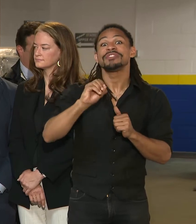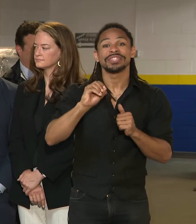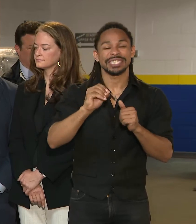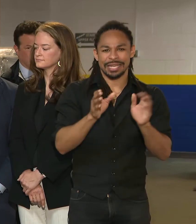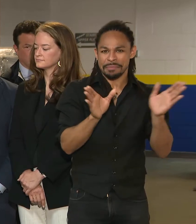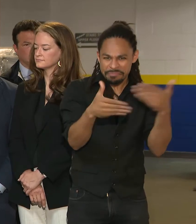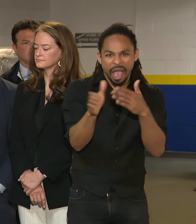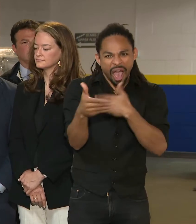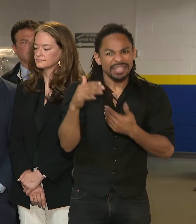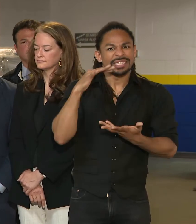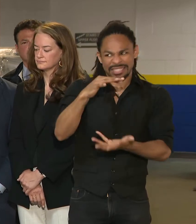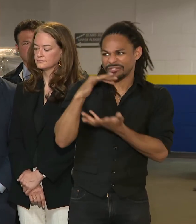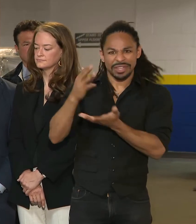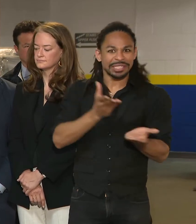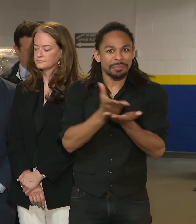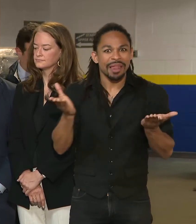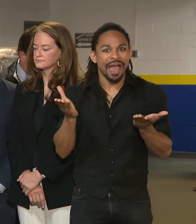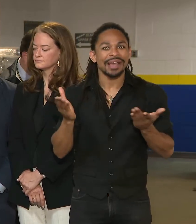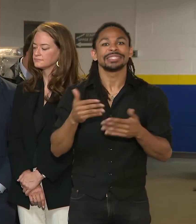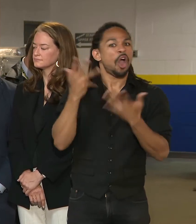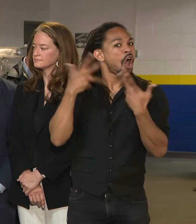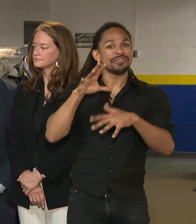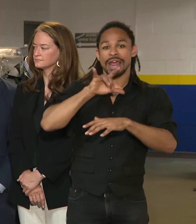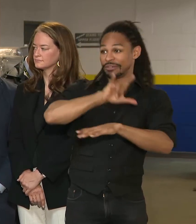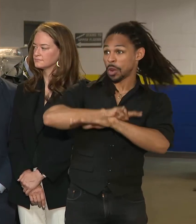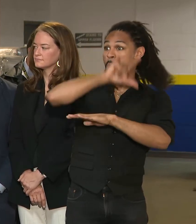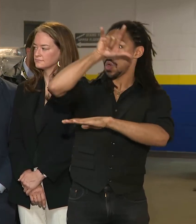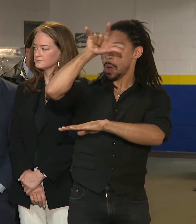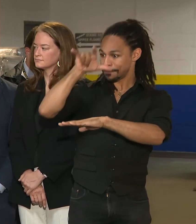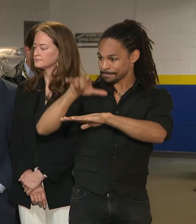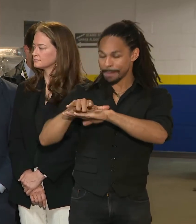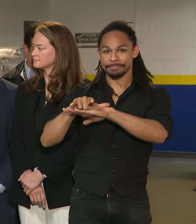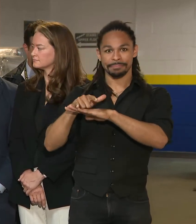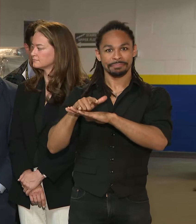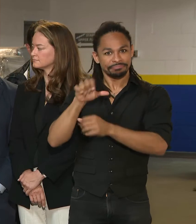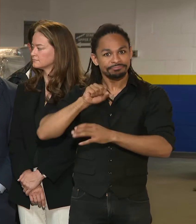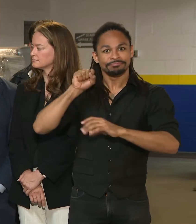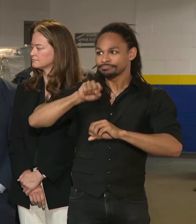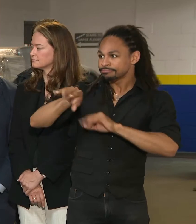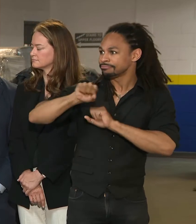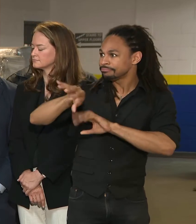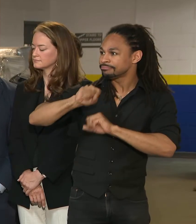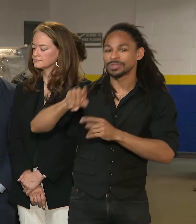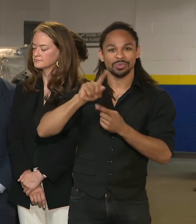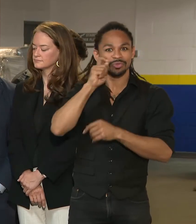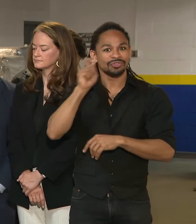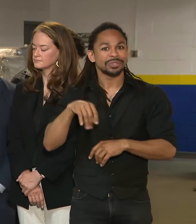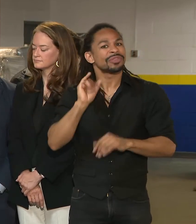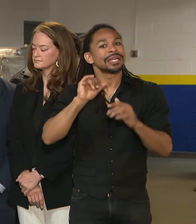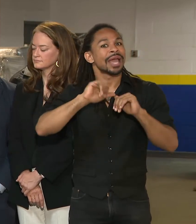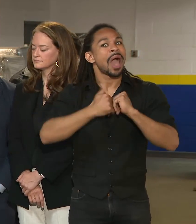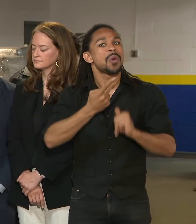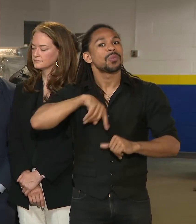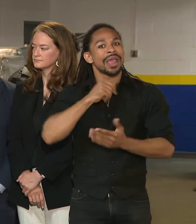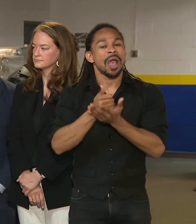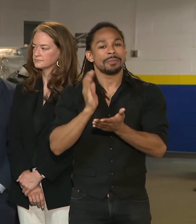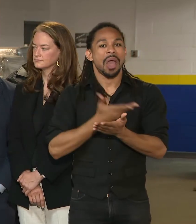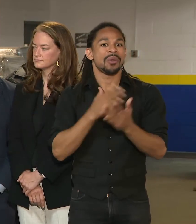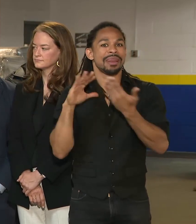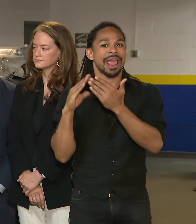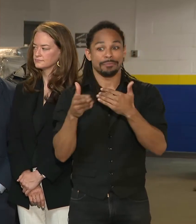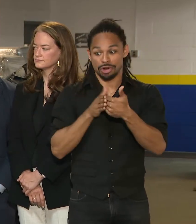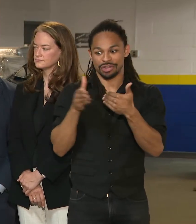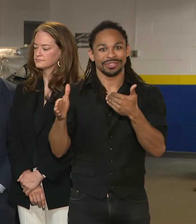having already touched down. That is extremely impressive, and that is how we help our neighbors in the Ukraine. In total,